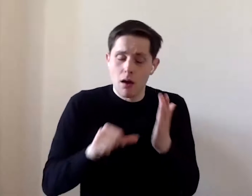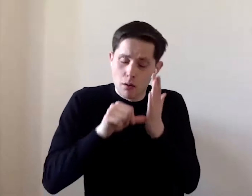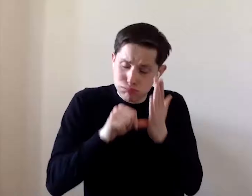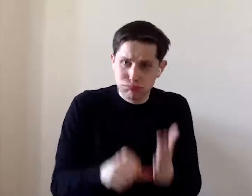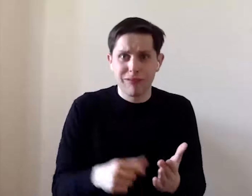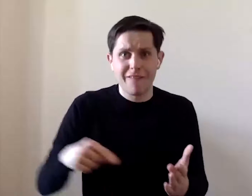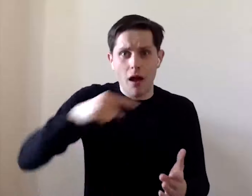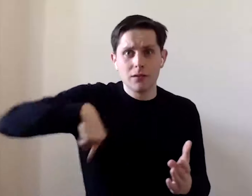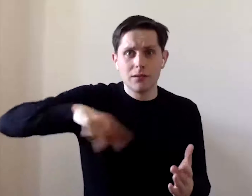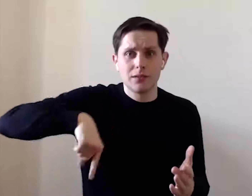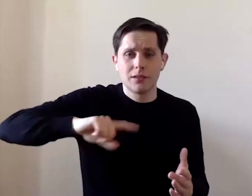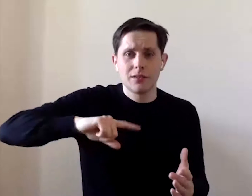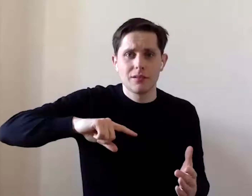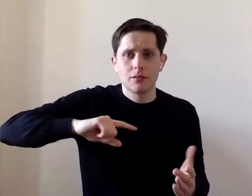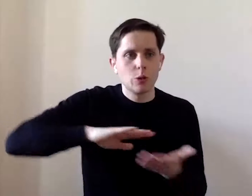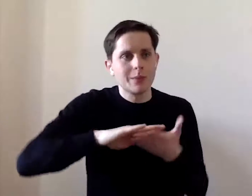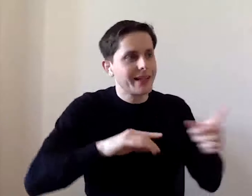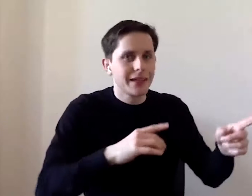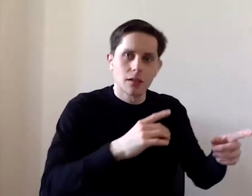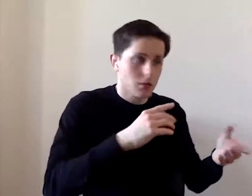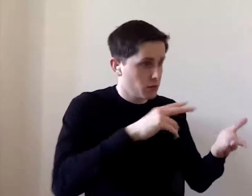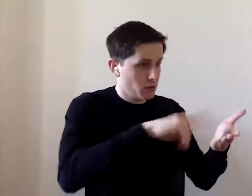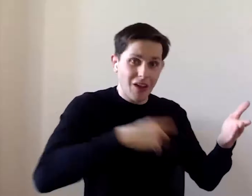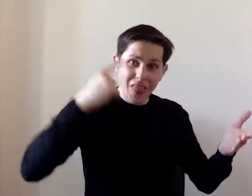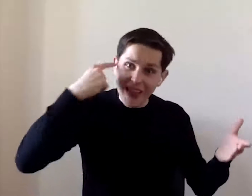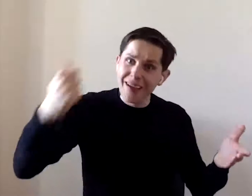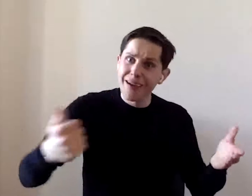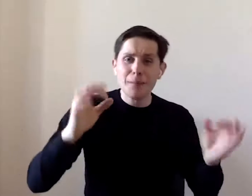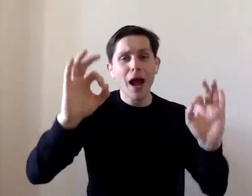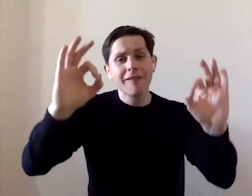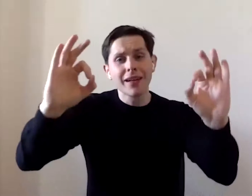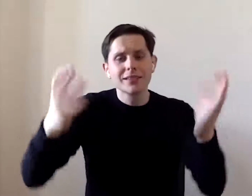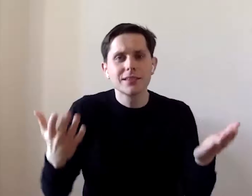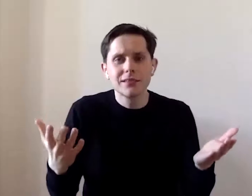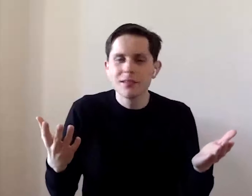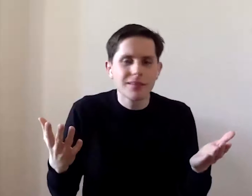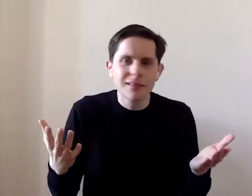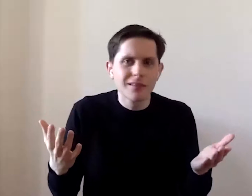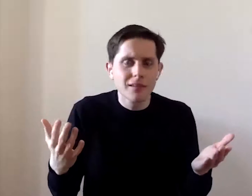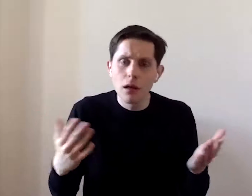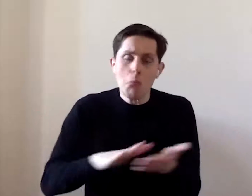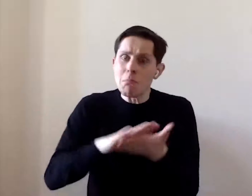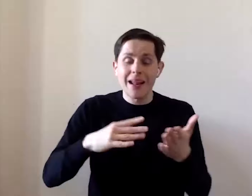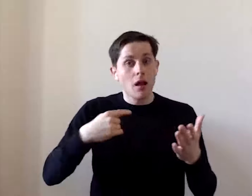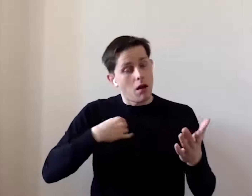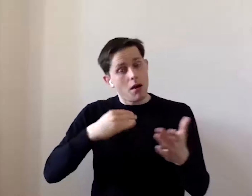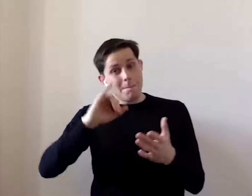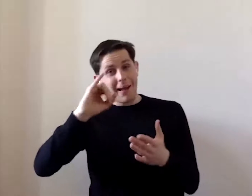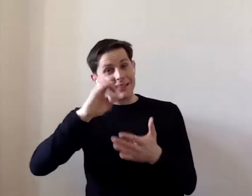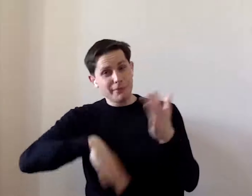said we've had horrible experiences and we've had really tough experiences. That's not to say that we wouldn't